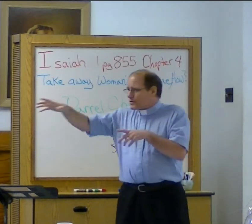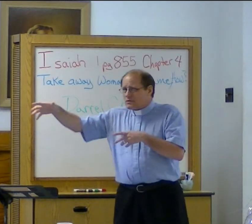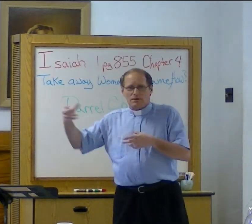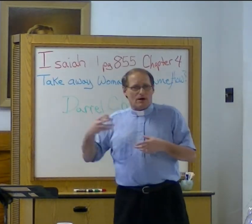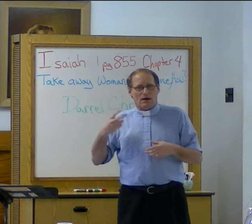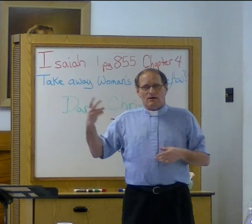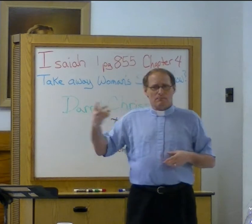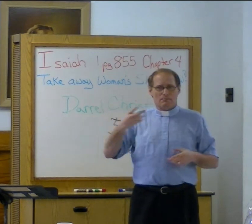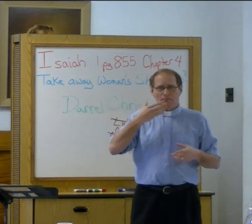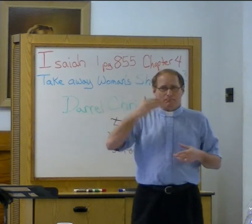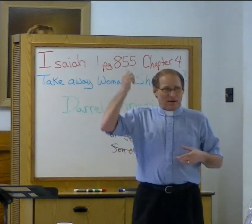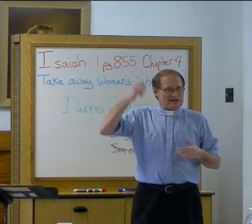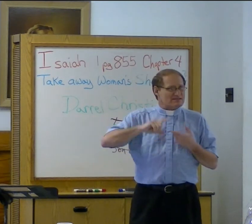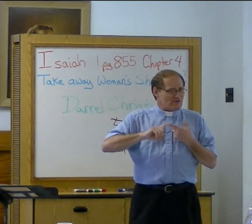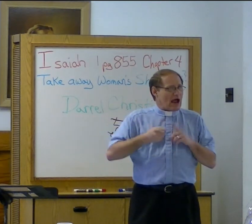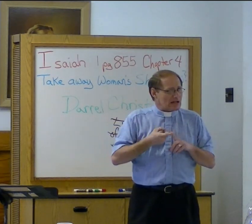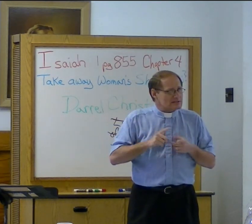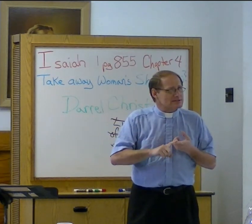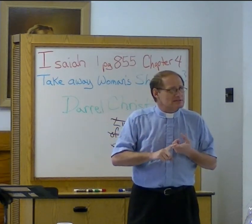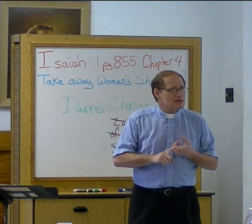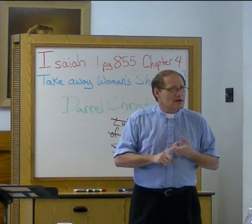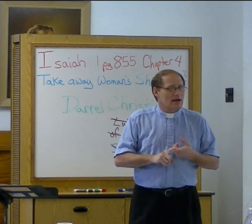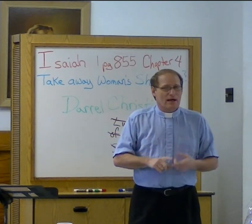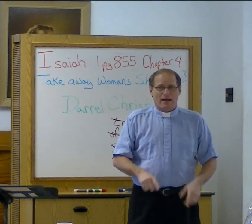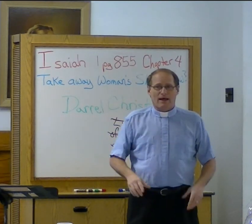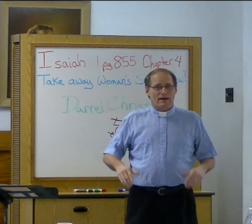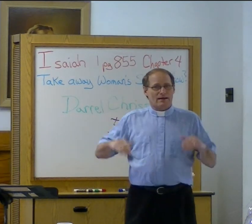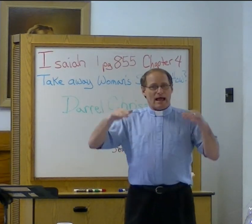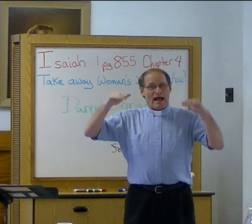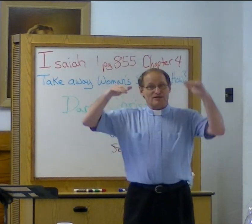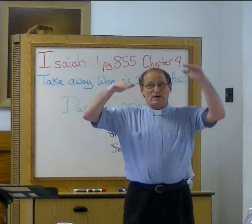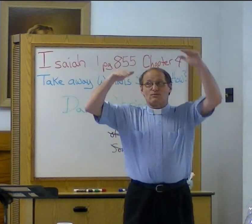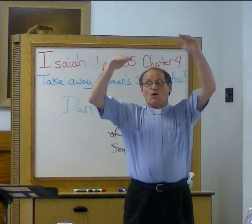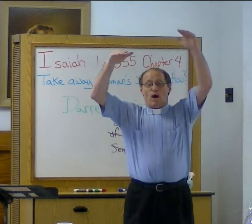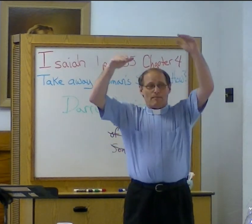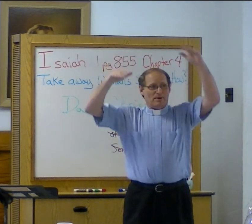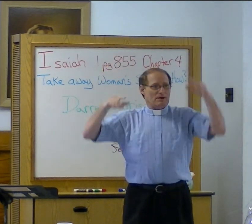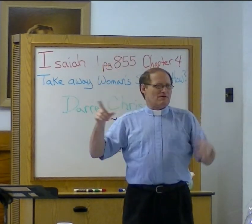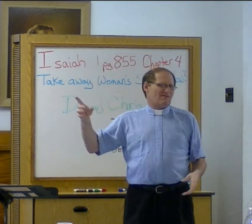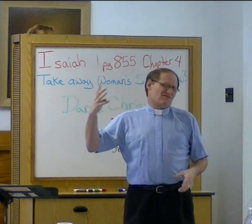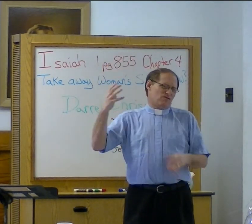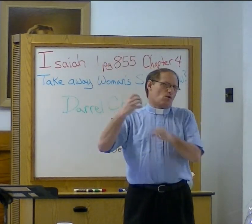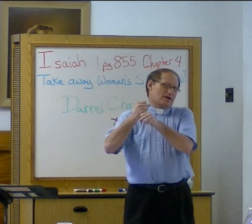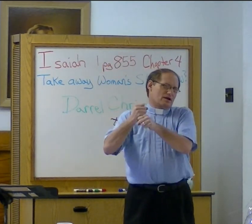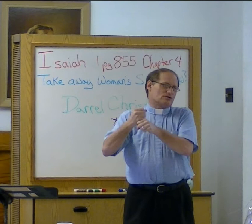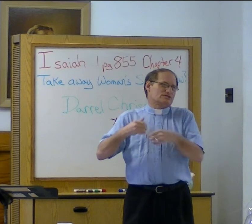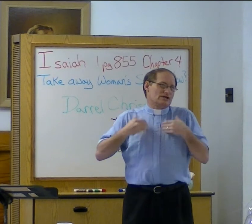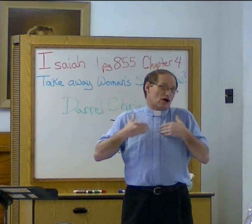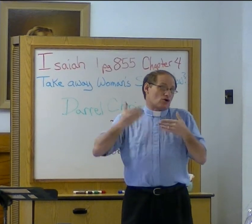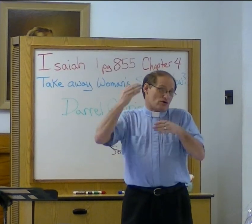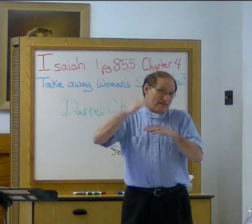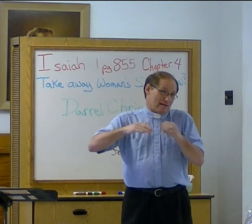brother, best friends. And as we grew up, 4 years younger than